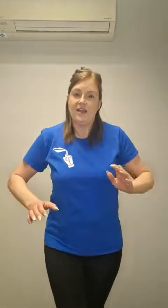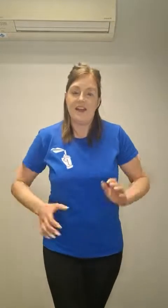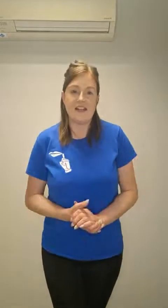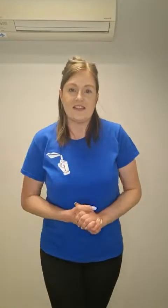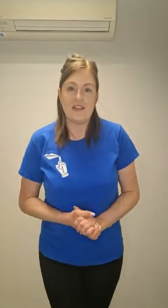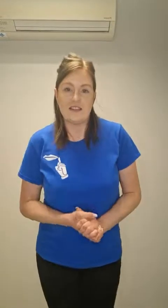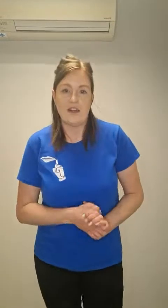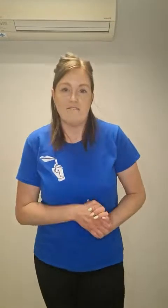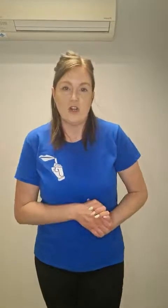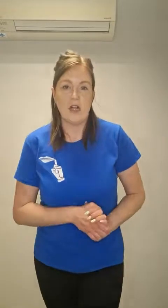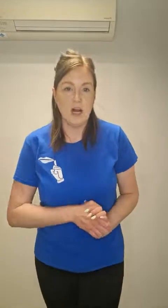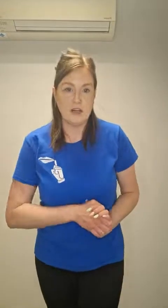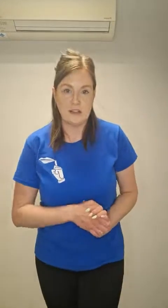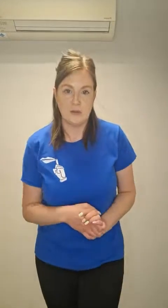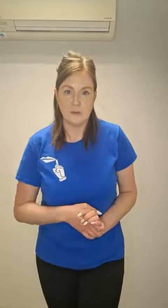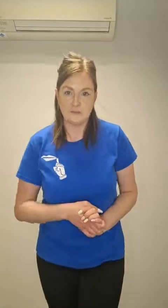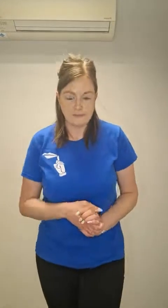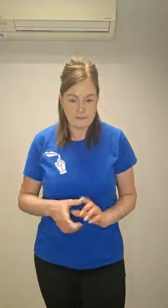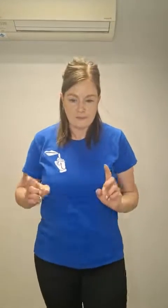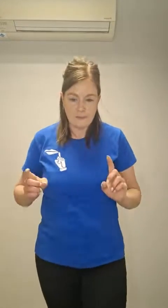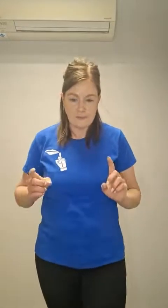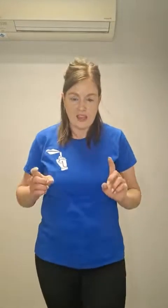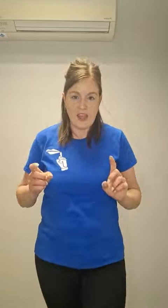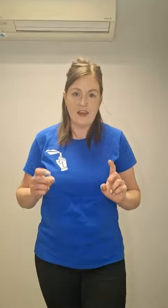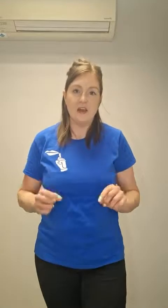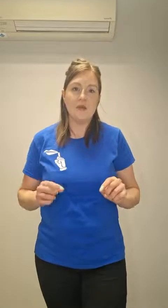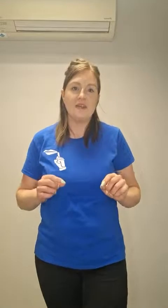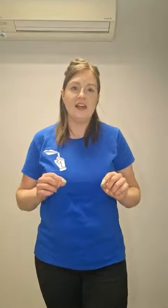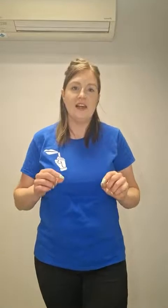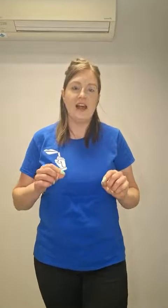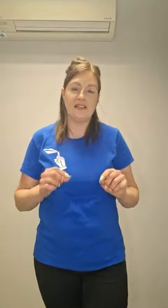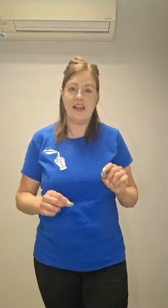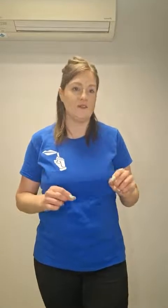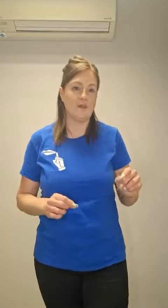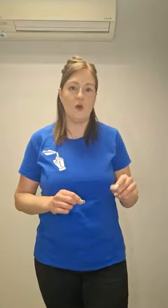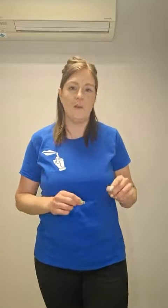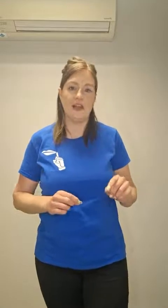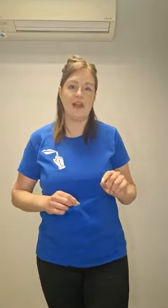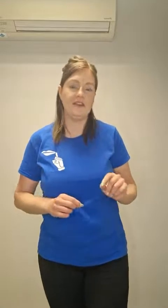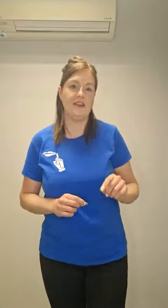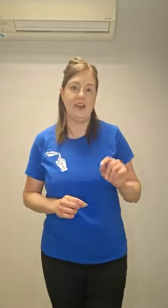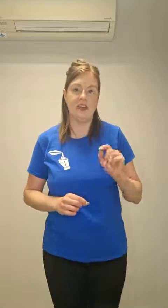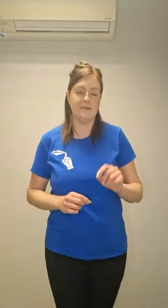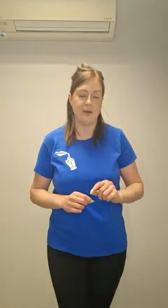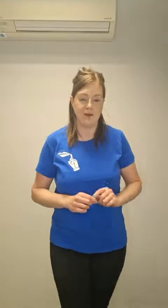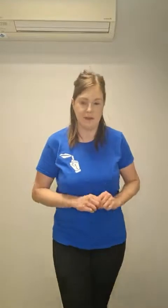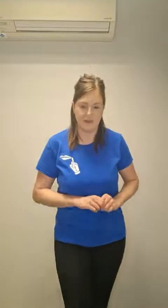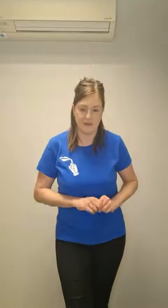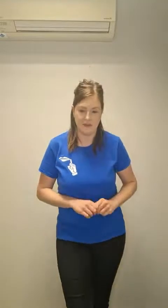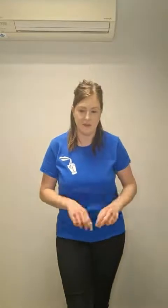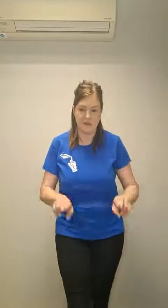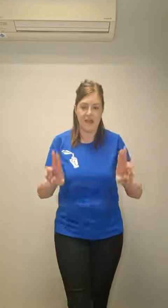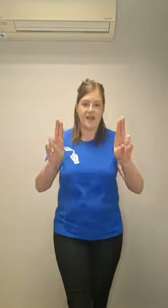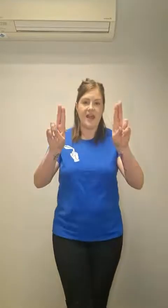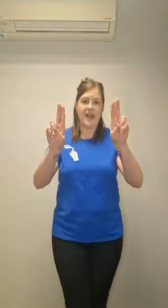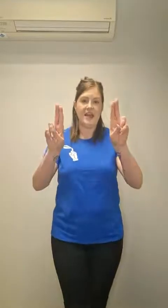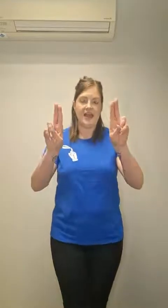Next is the sign for castle. It looks and sounds more complicated than it is, but I will go through it with you. N